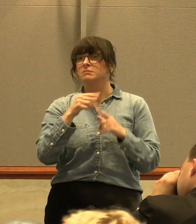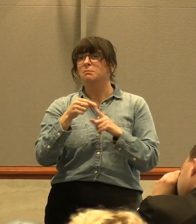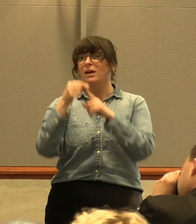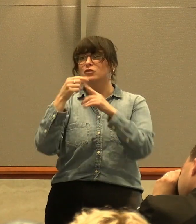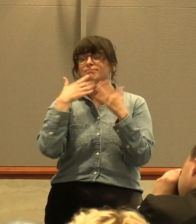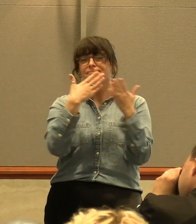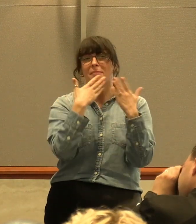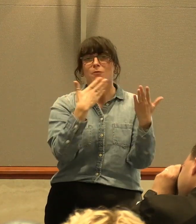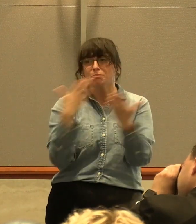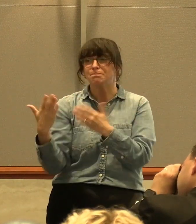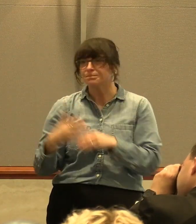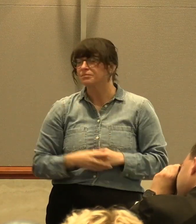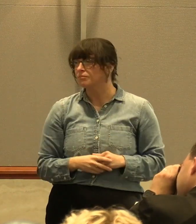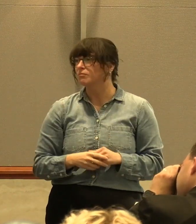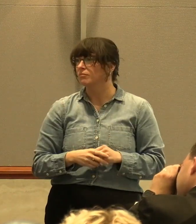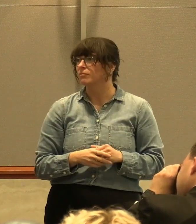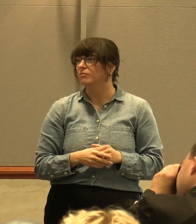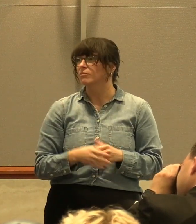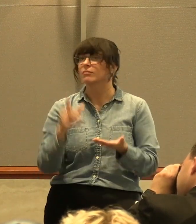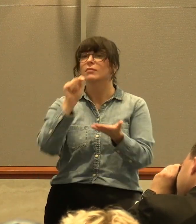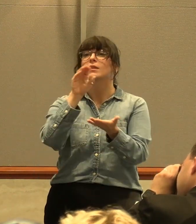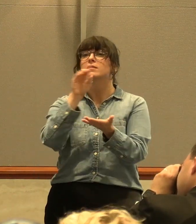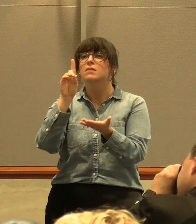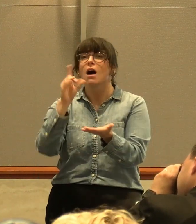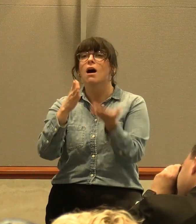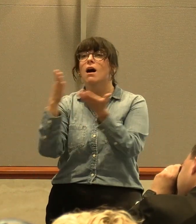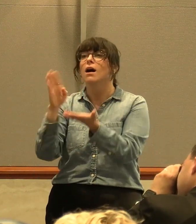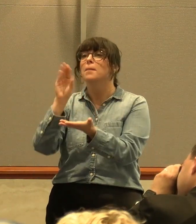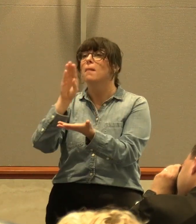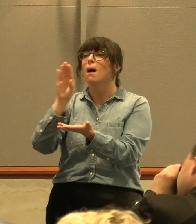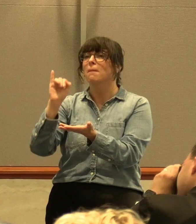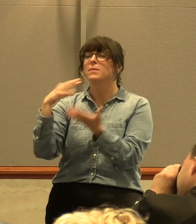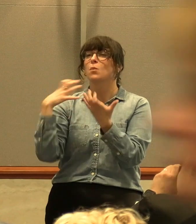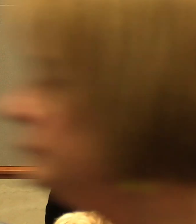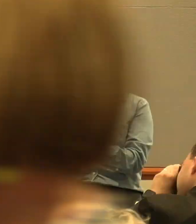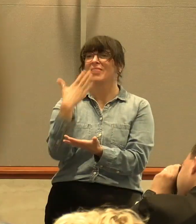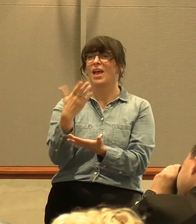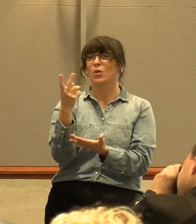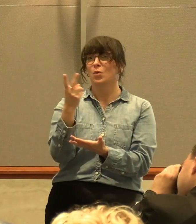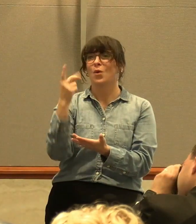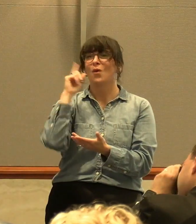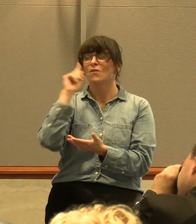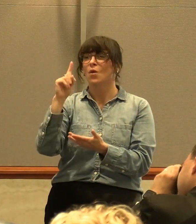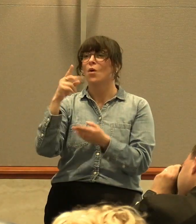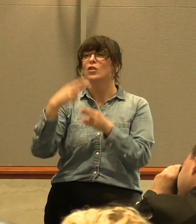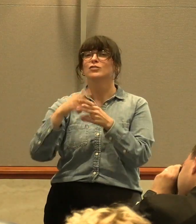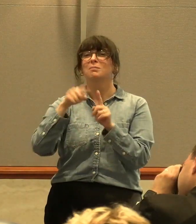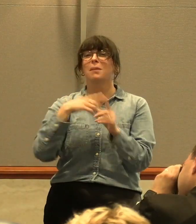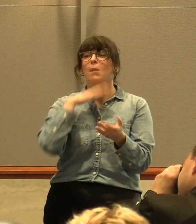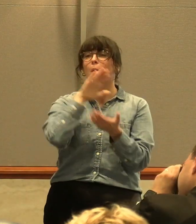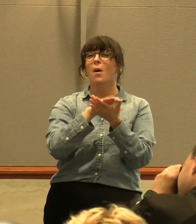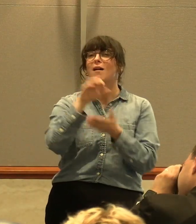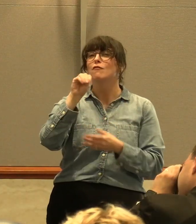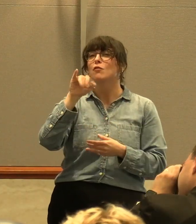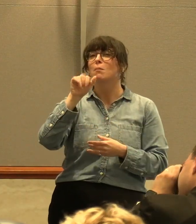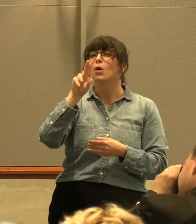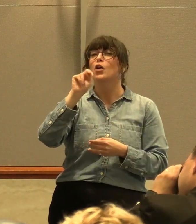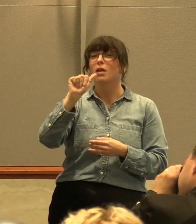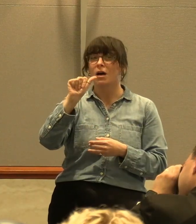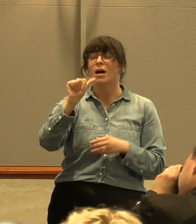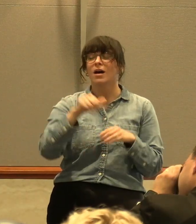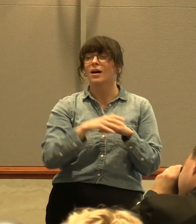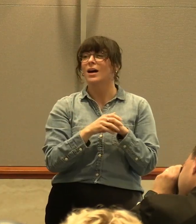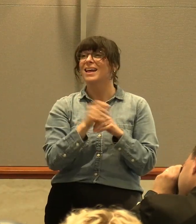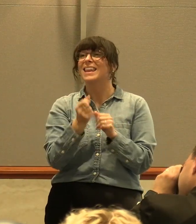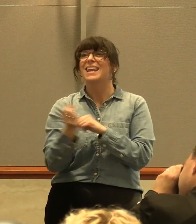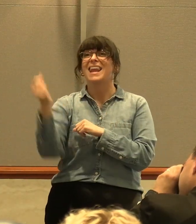that. Todd and Bobby, let me just thank you for mentioning Myrna. Next